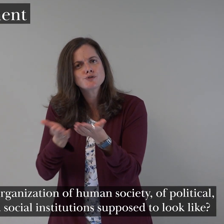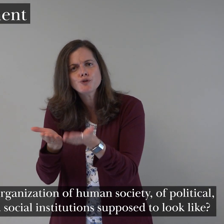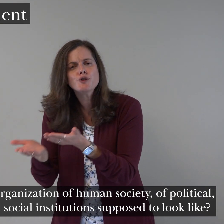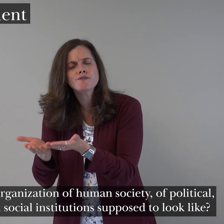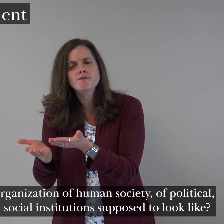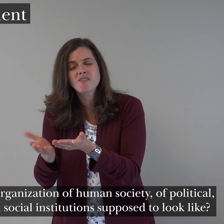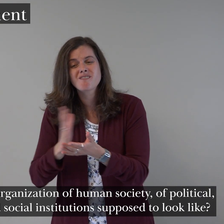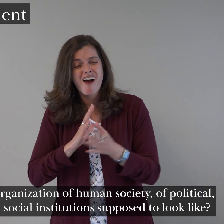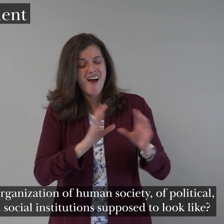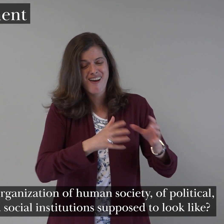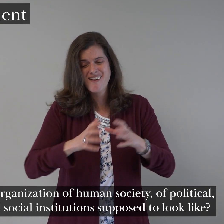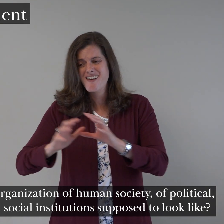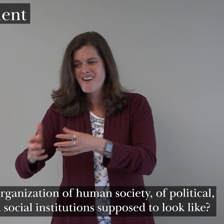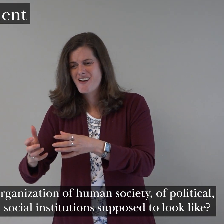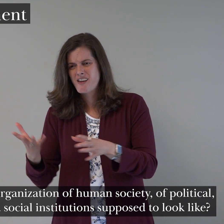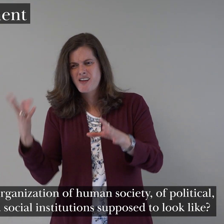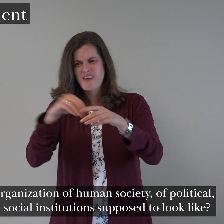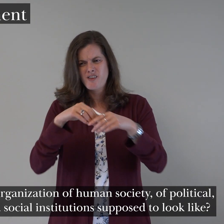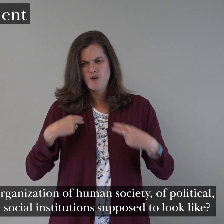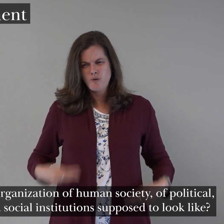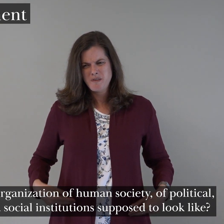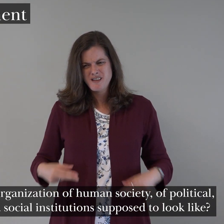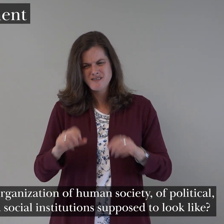social institutions supposed to look like?